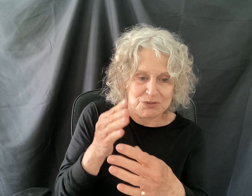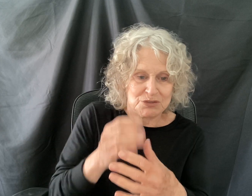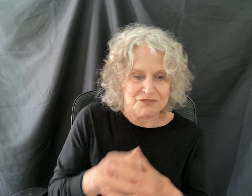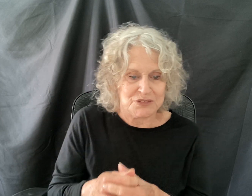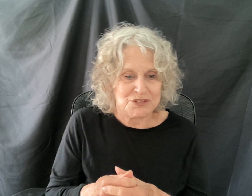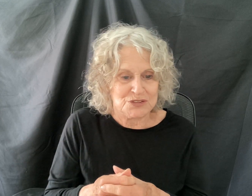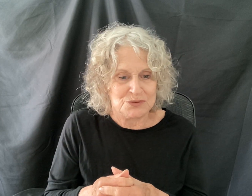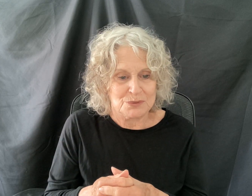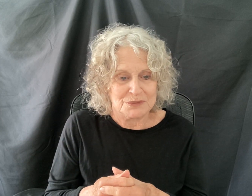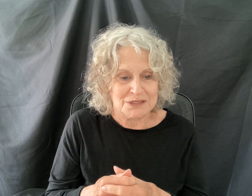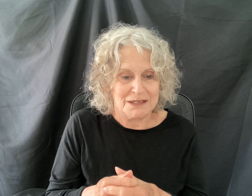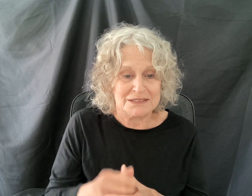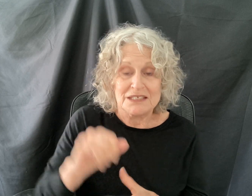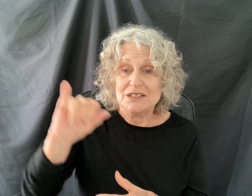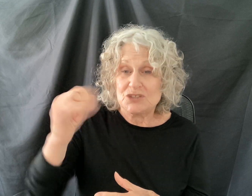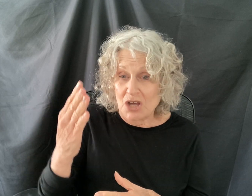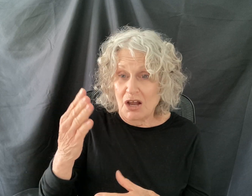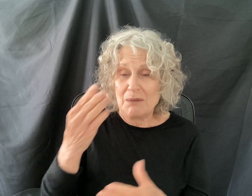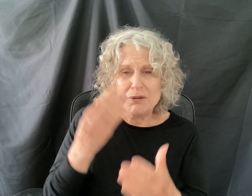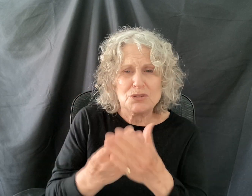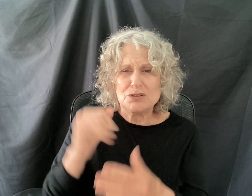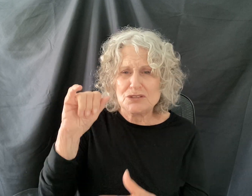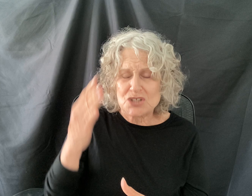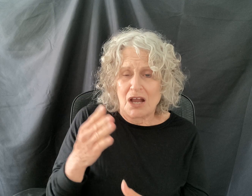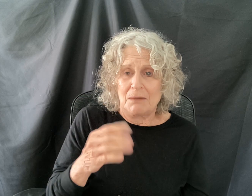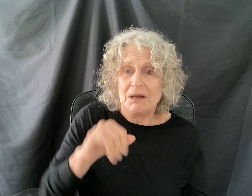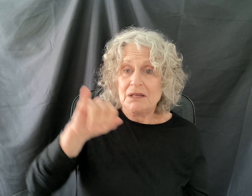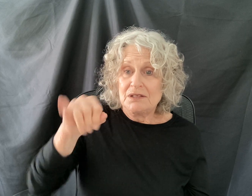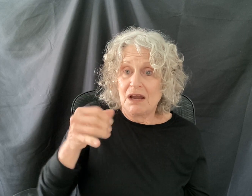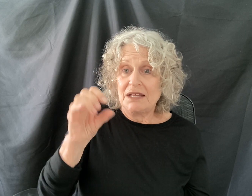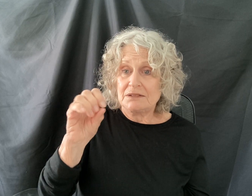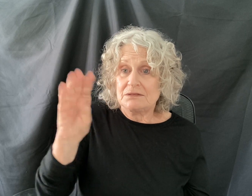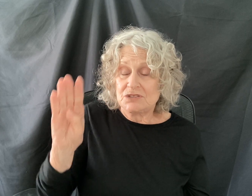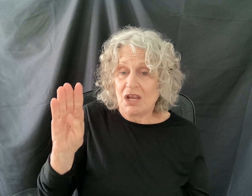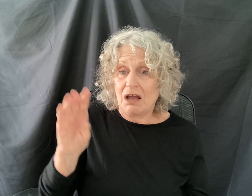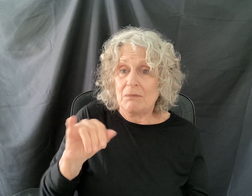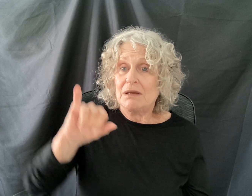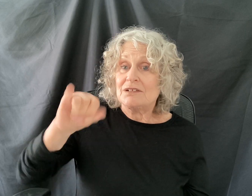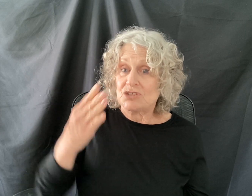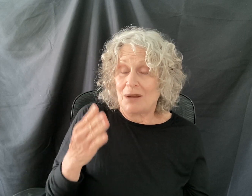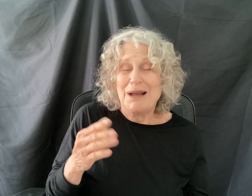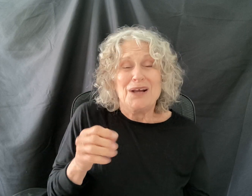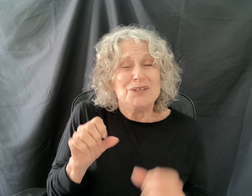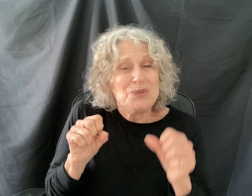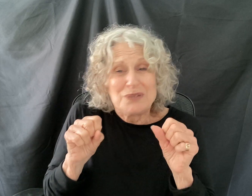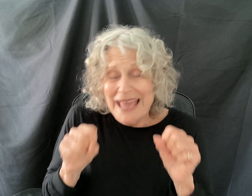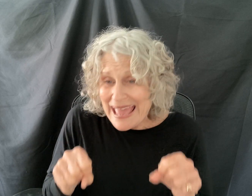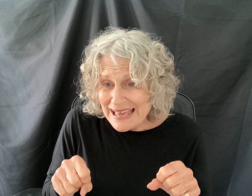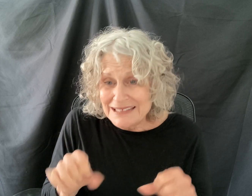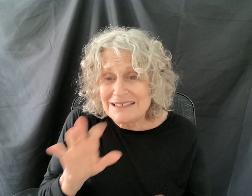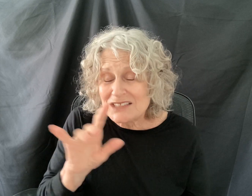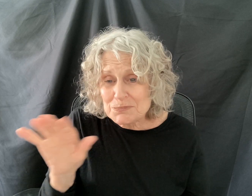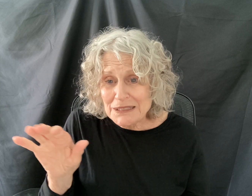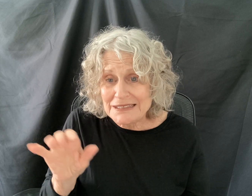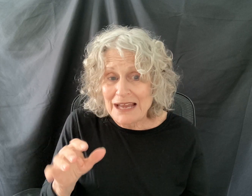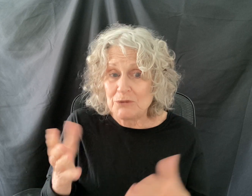those first two signs. Job, good job. Not job, job. You can spell it out,